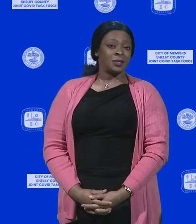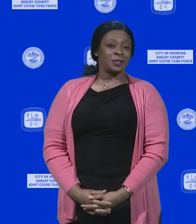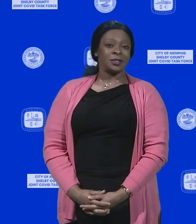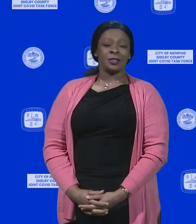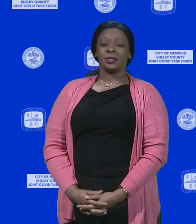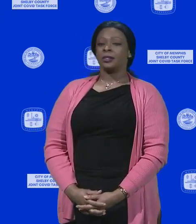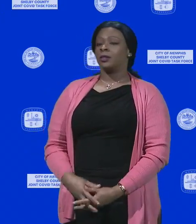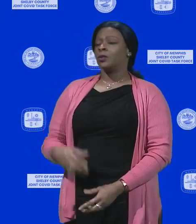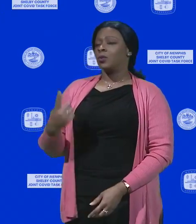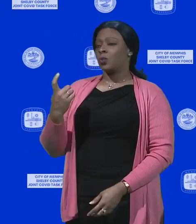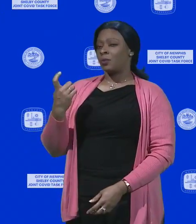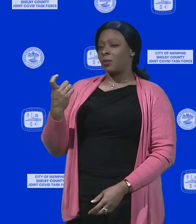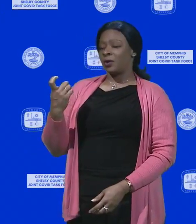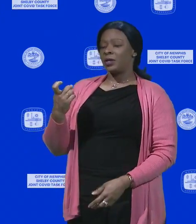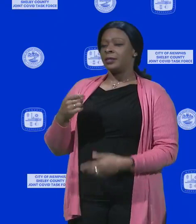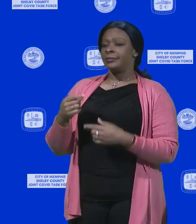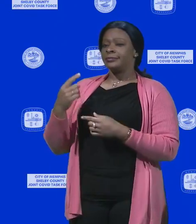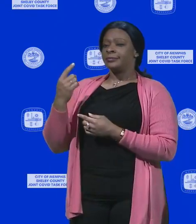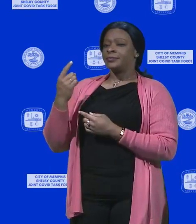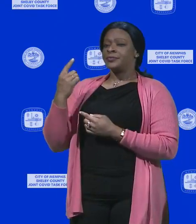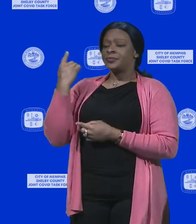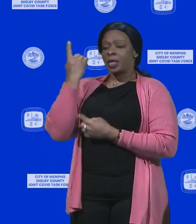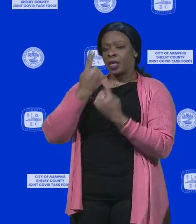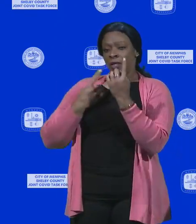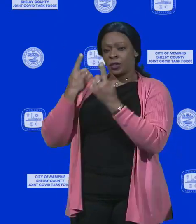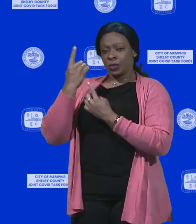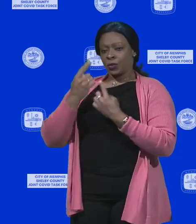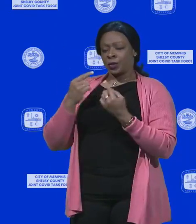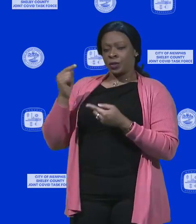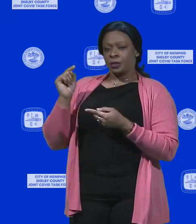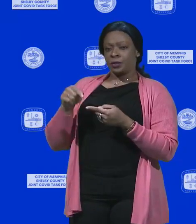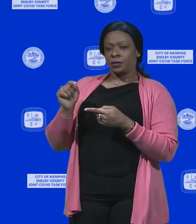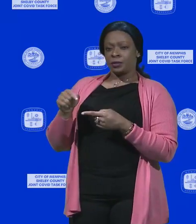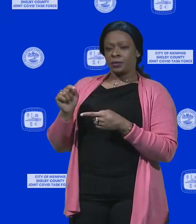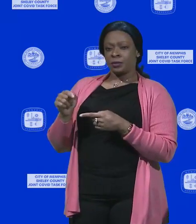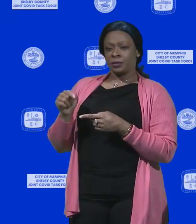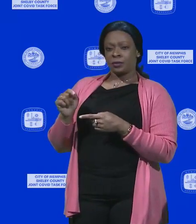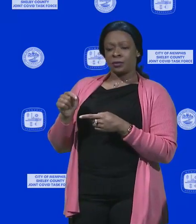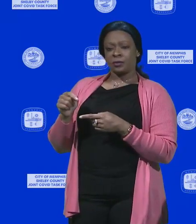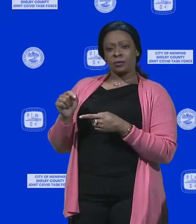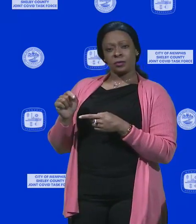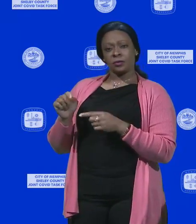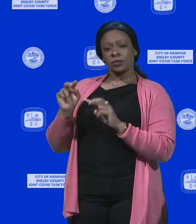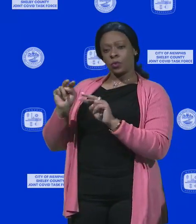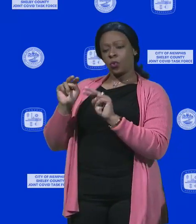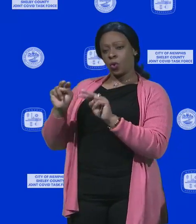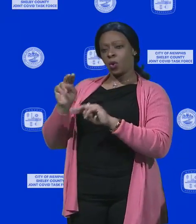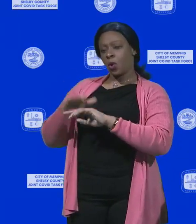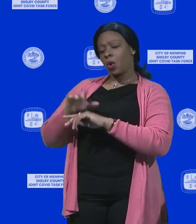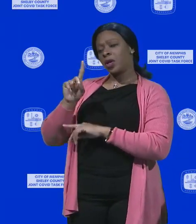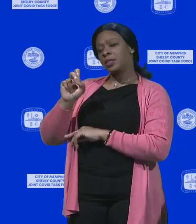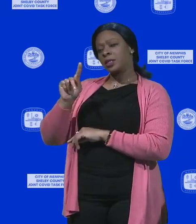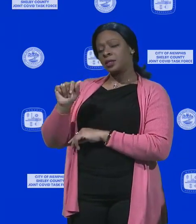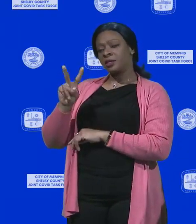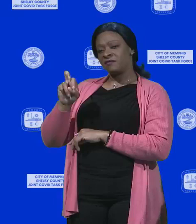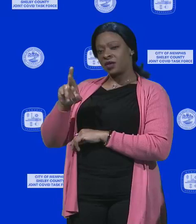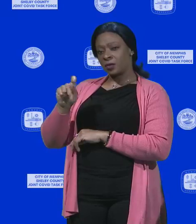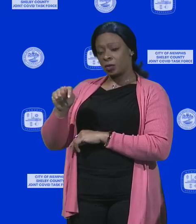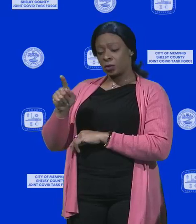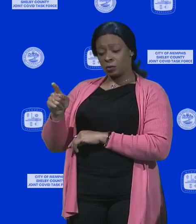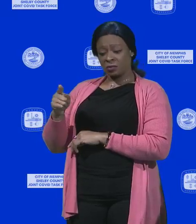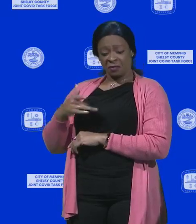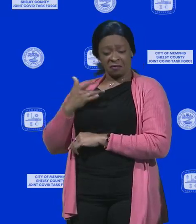I guess just one quick follow-up. Considering obviously we're keeping a close eye on the Delta variant, do you think this is the right time